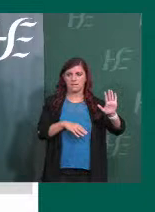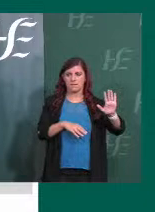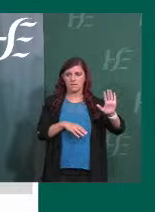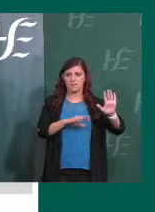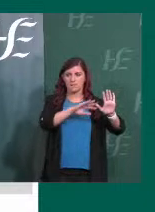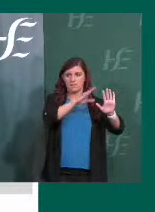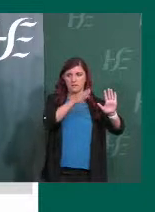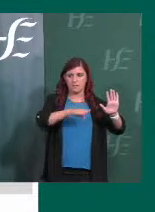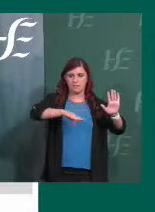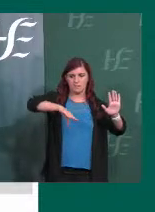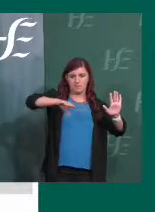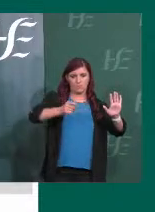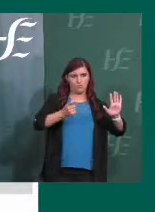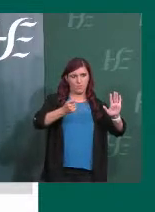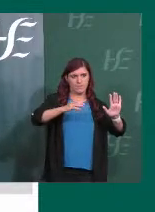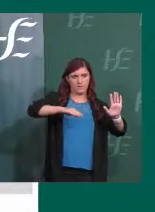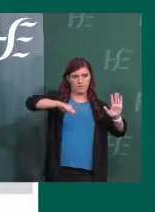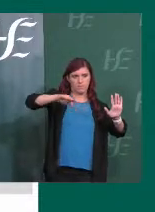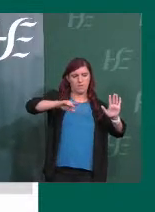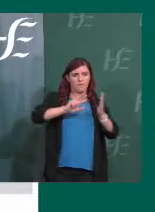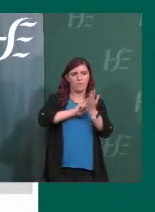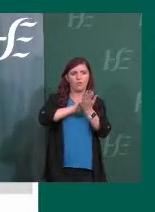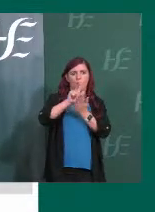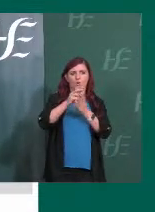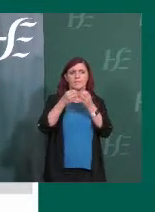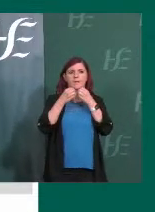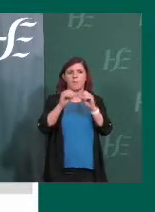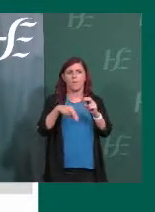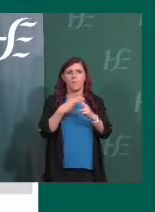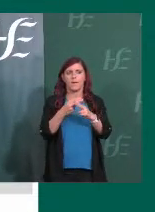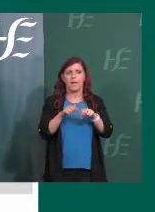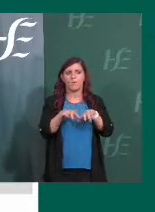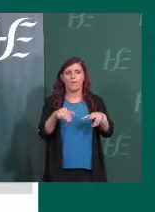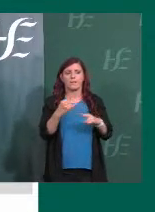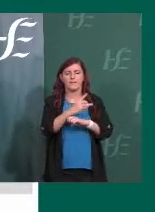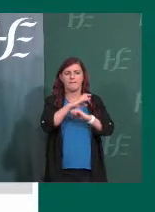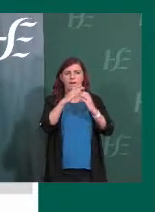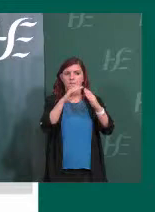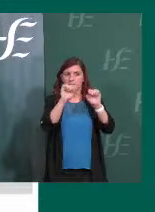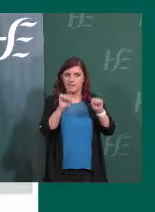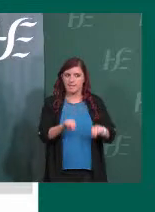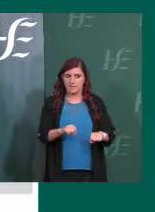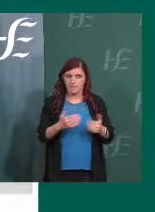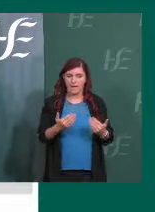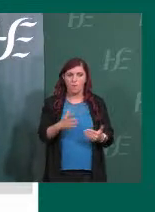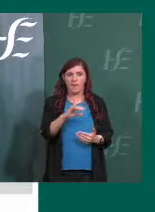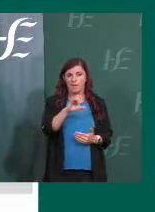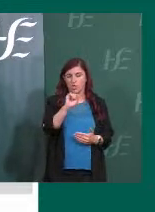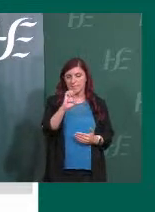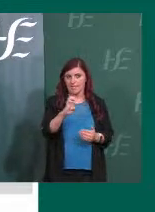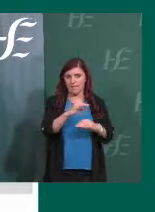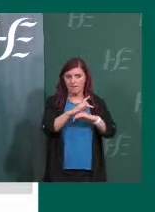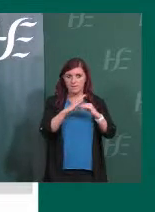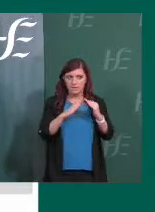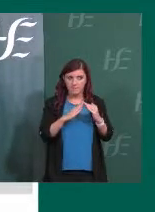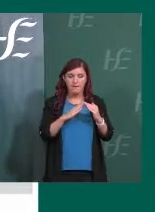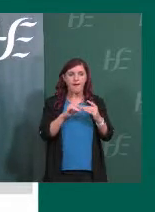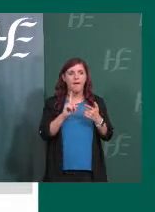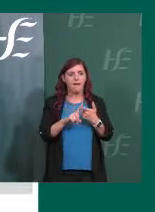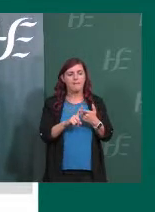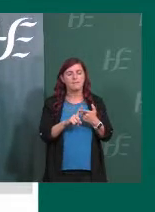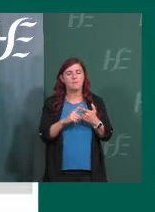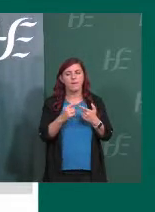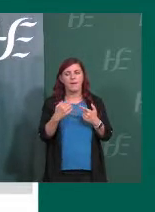that's increased. So we now have 13 open outbreaks in the acute hospital system, in the HSE hospitals, and